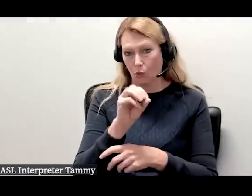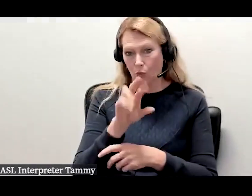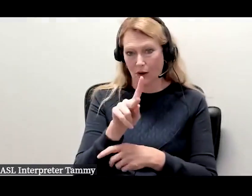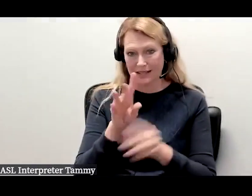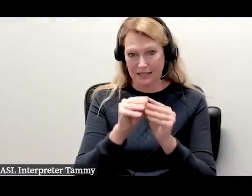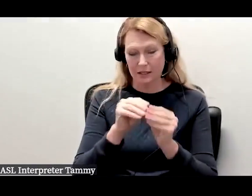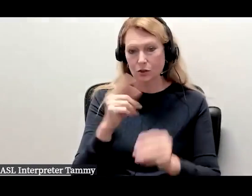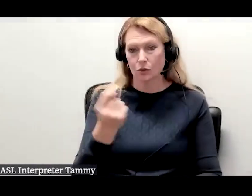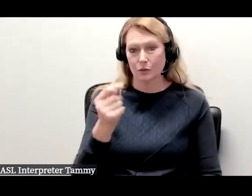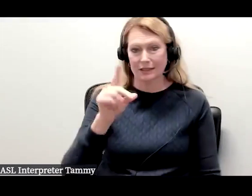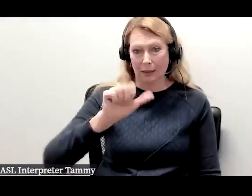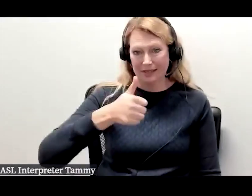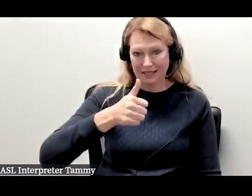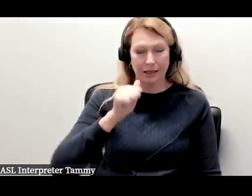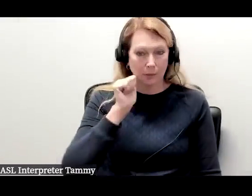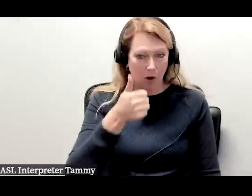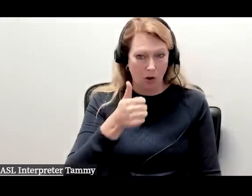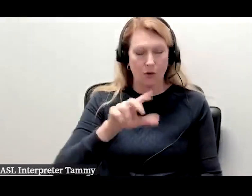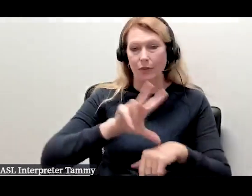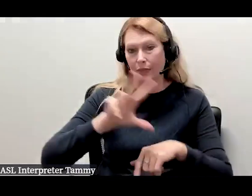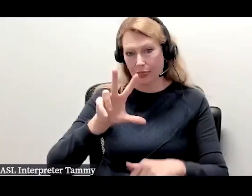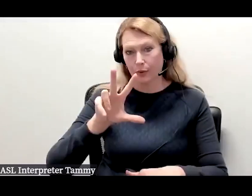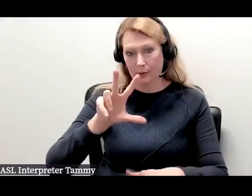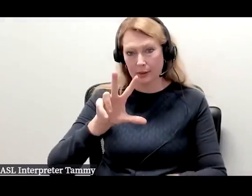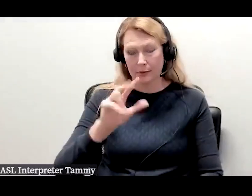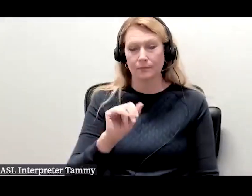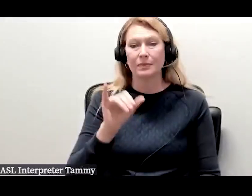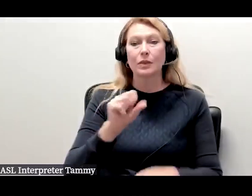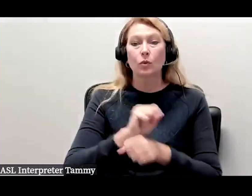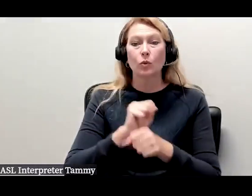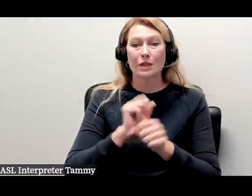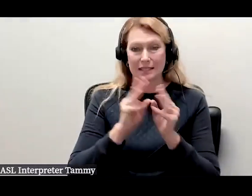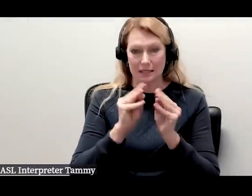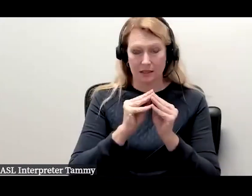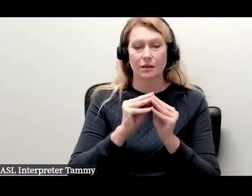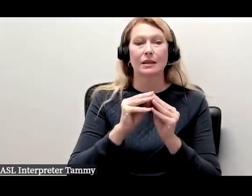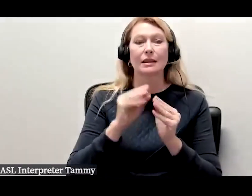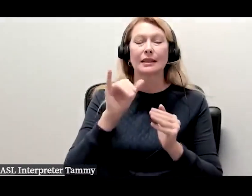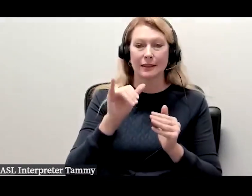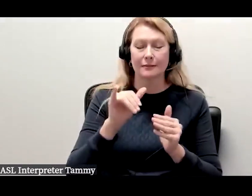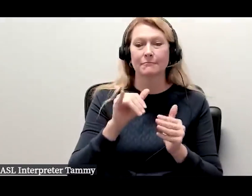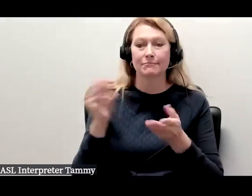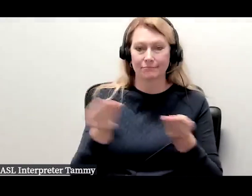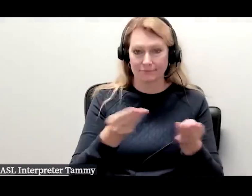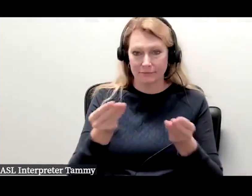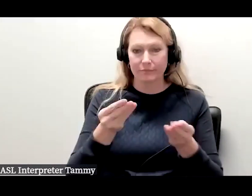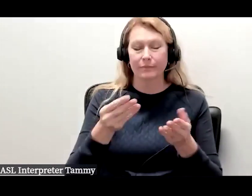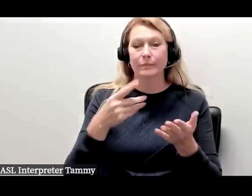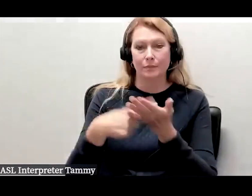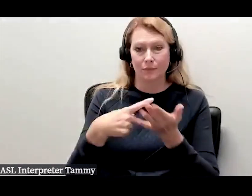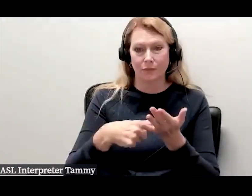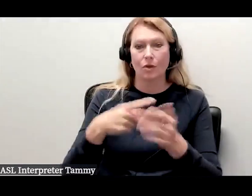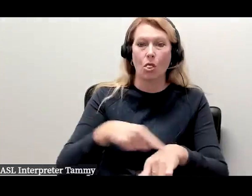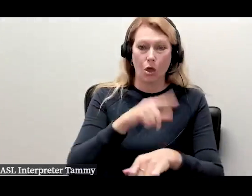Tuesday, December 10th, tomorrow at 3 p.m. The work session will be a facilitated session focused on